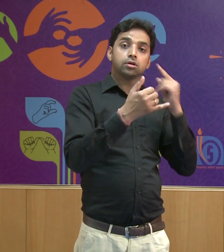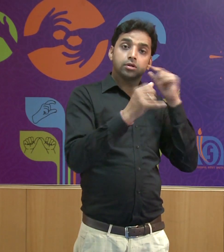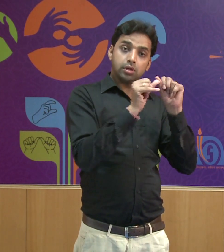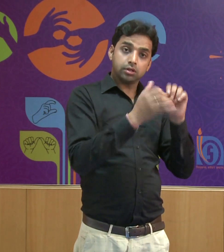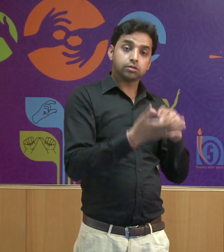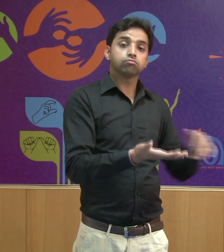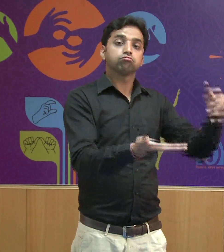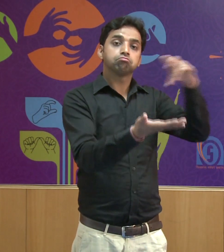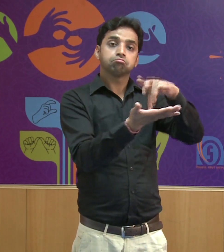Central Asia,